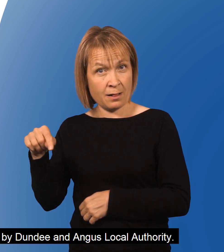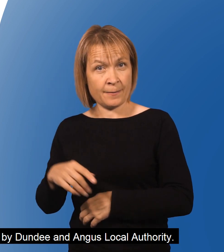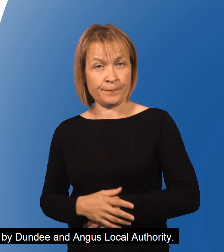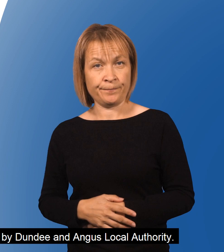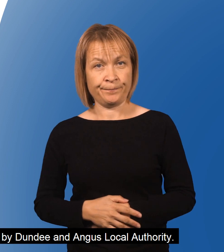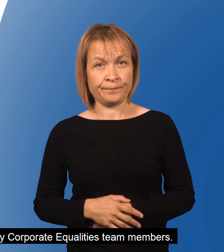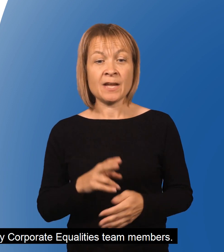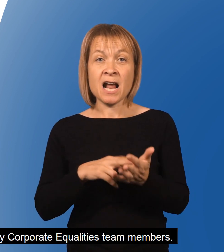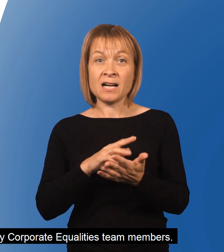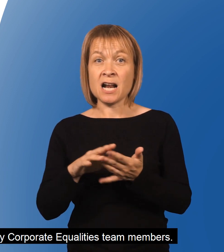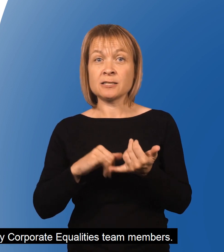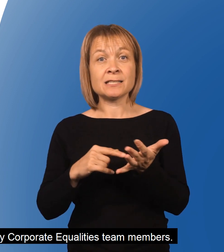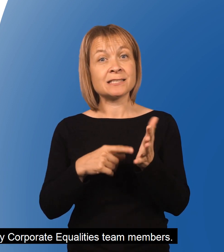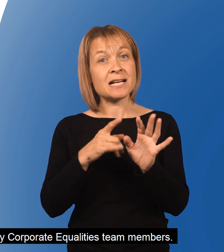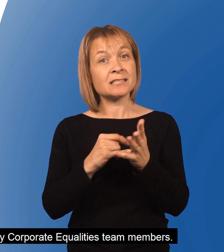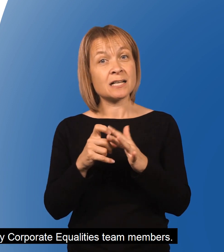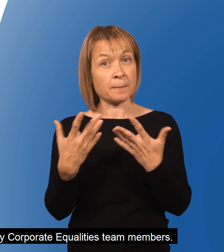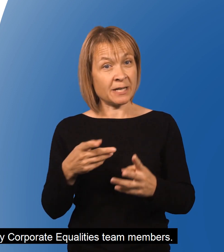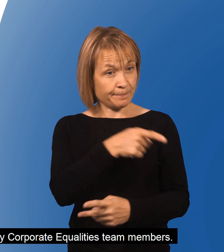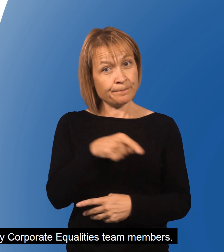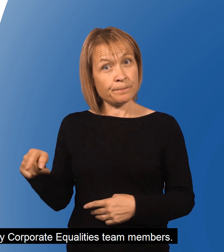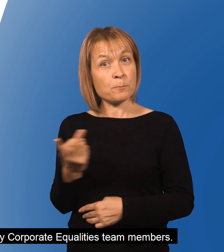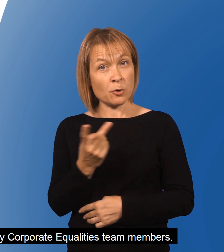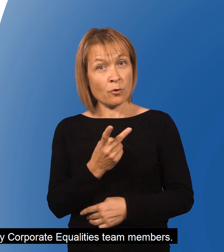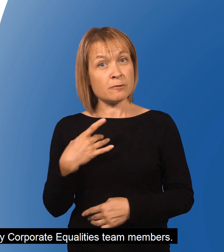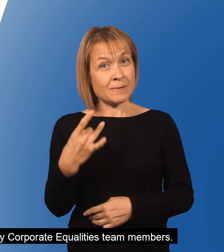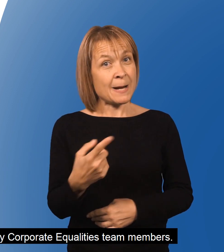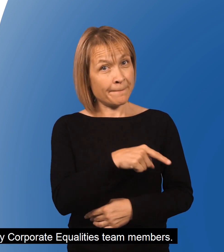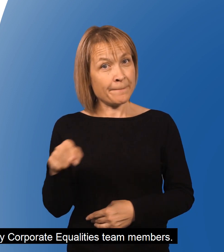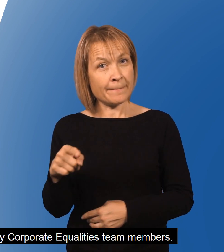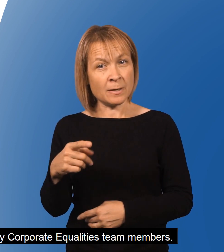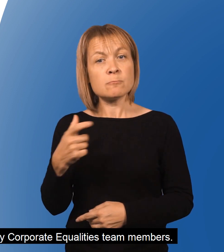NHS Tayside was represented by Corporate Equalities team members.